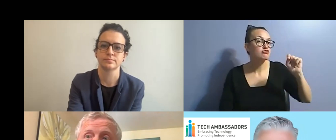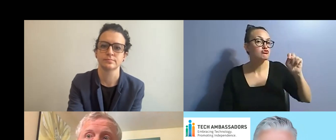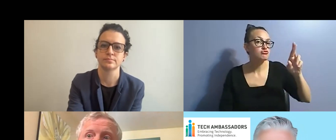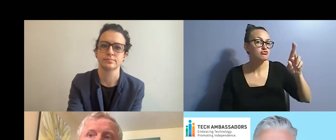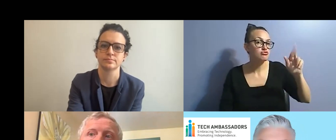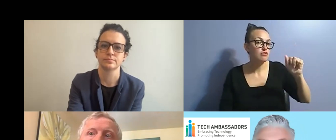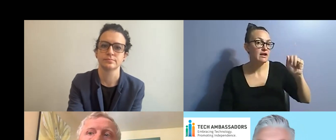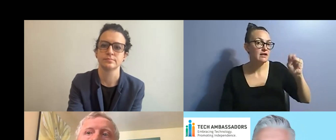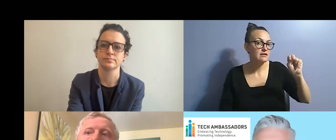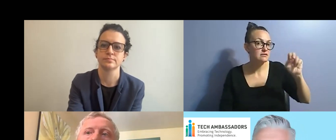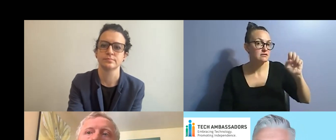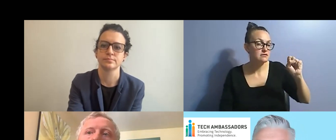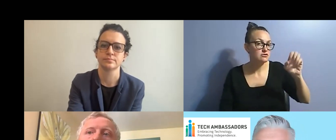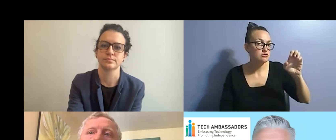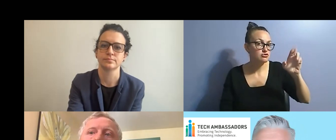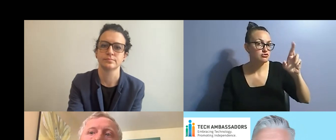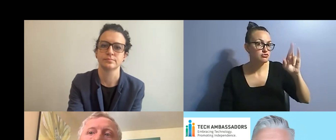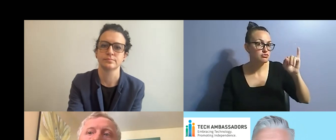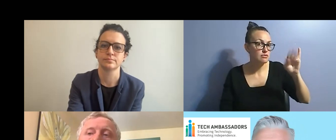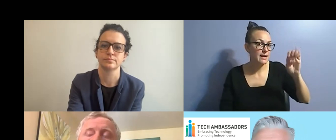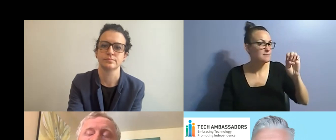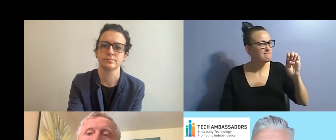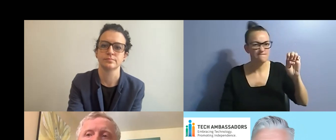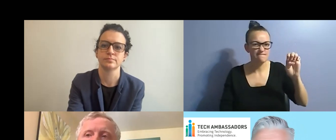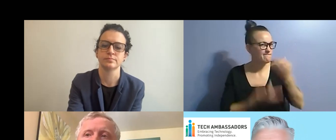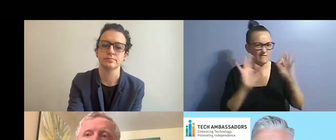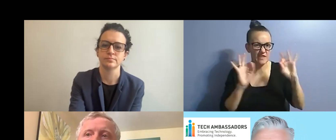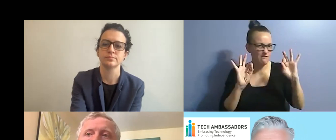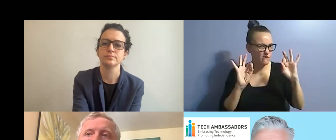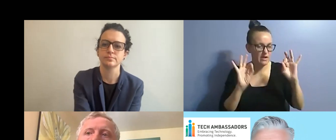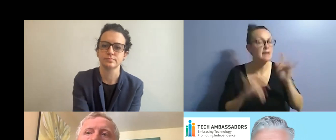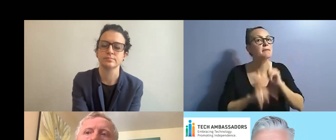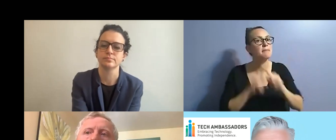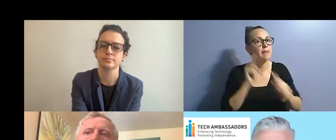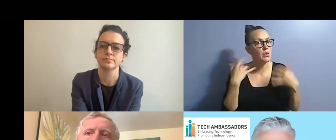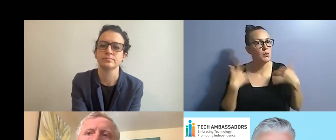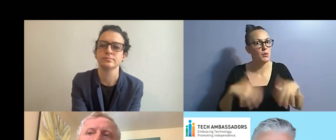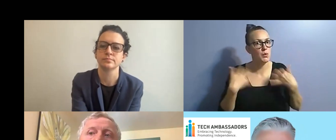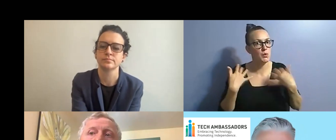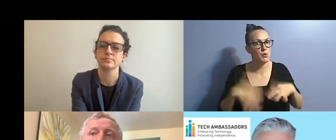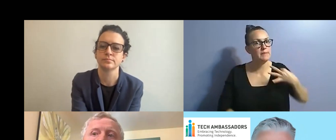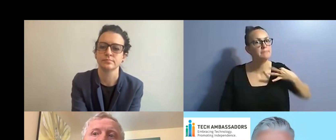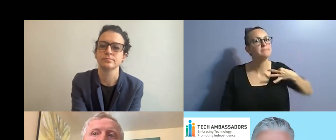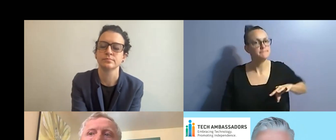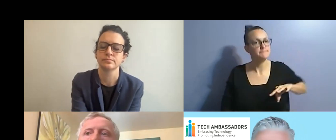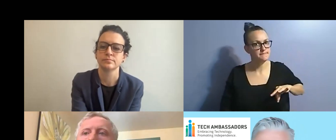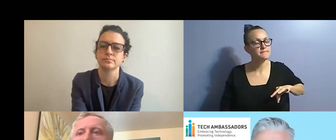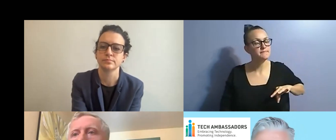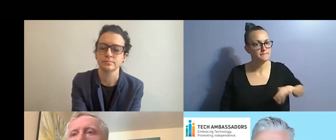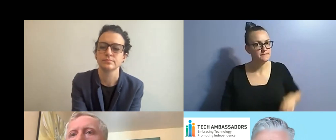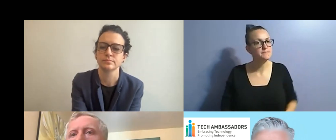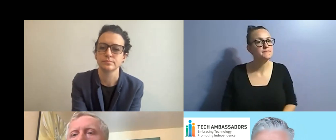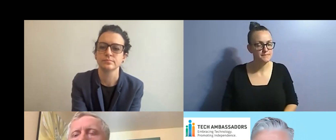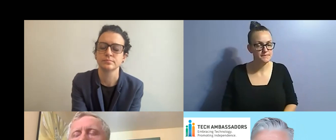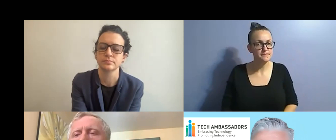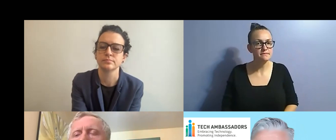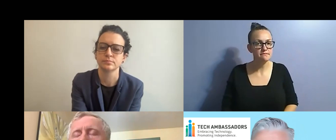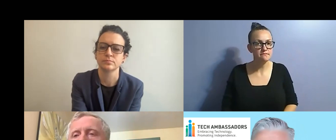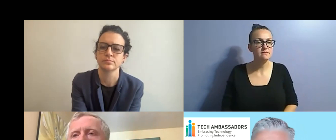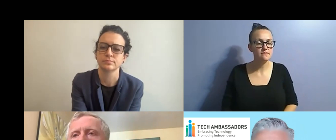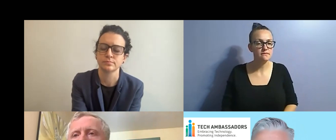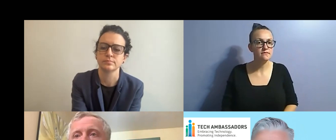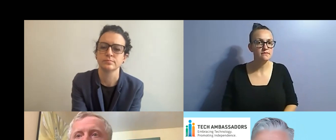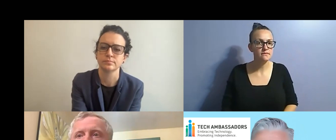bit, but it is helpful. Let's just say that